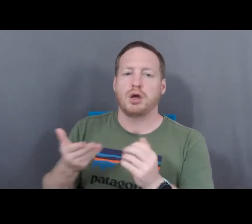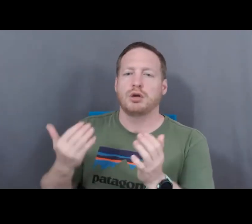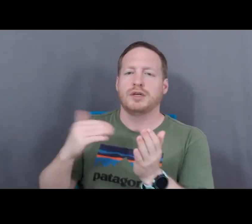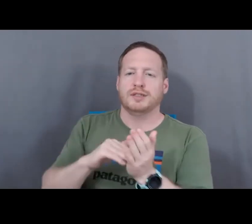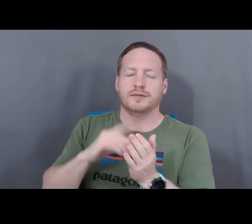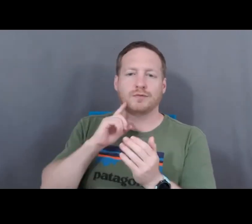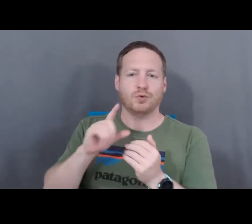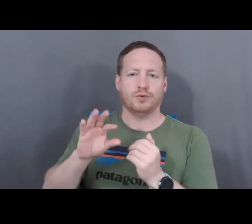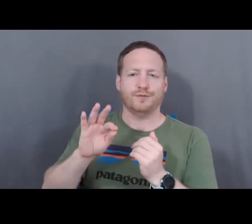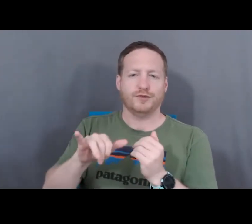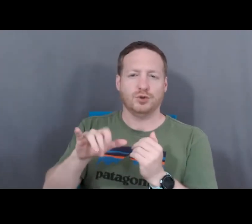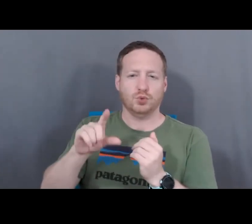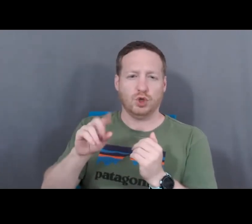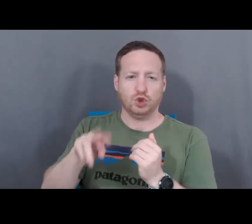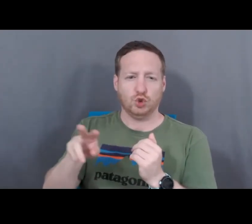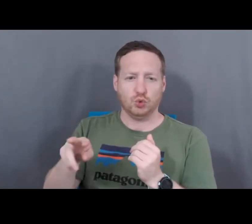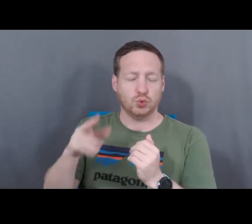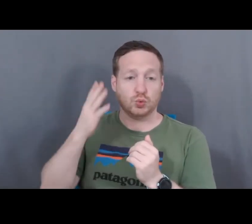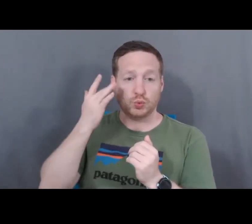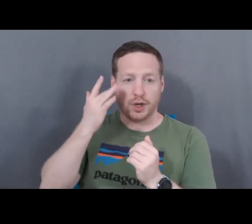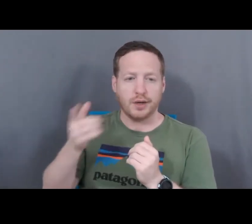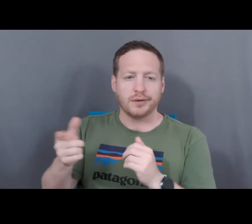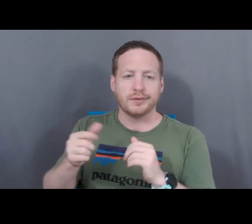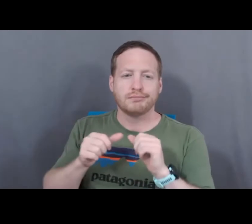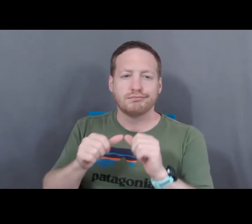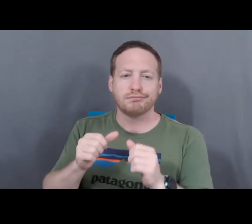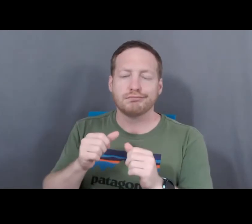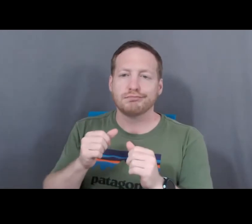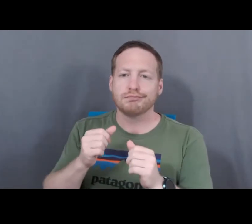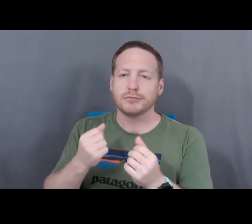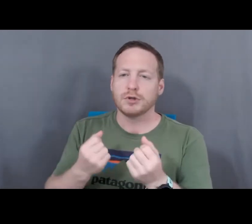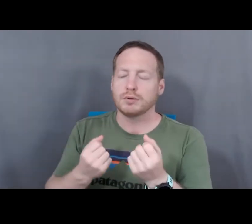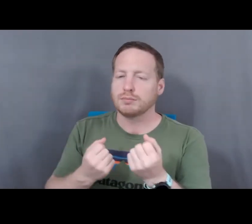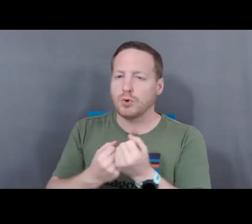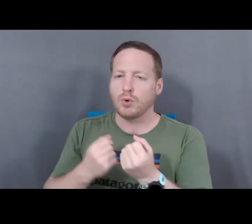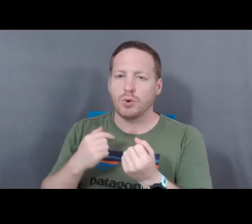strategic planning. So we wanted to go ahead and hire them for FY 2022. Interview.